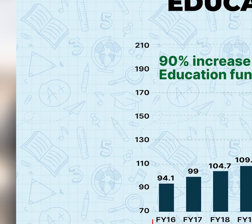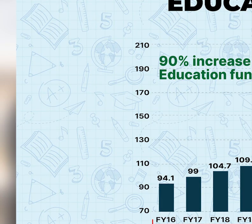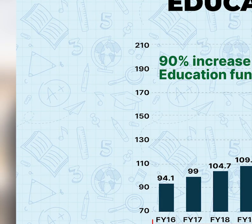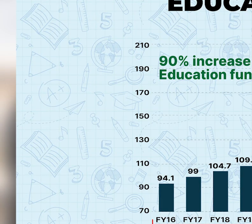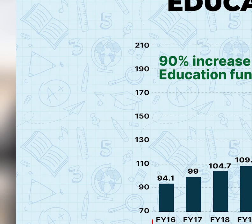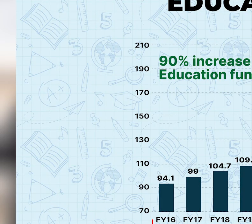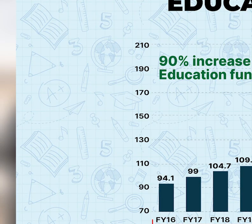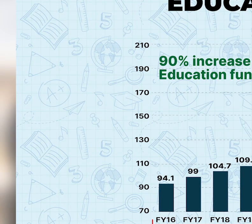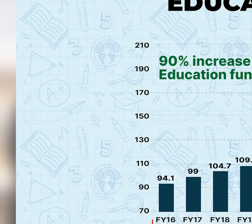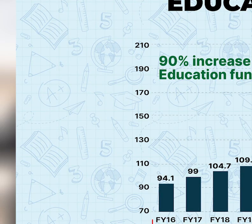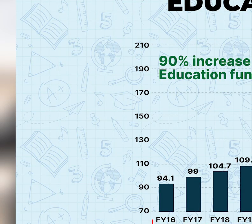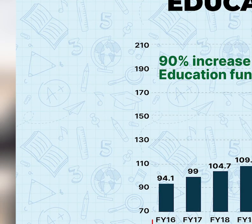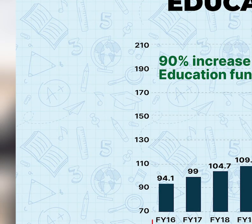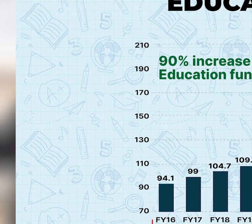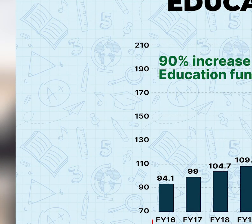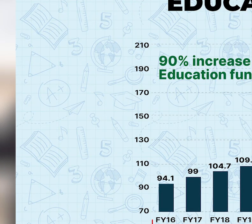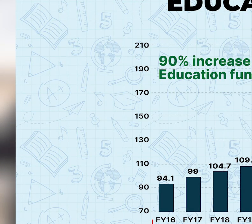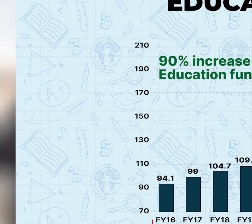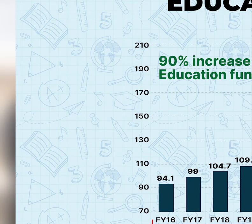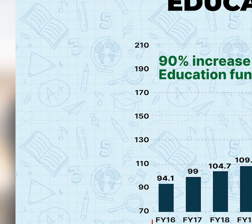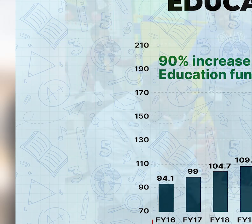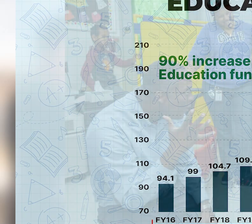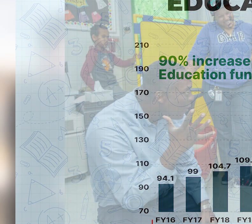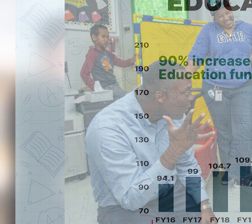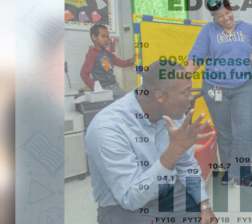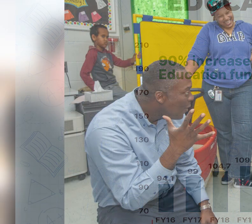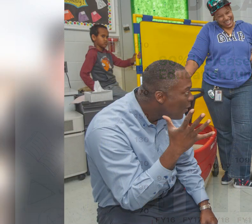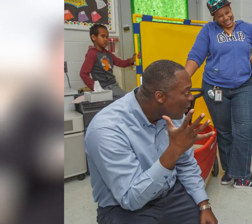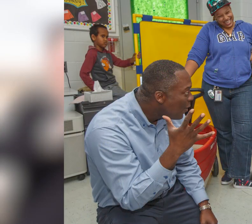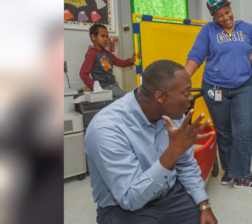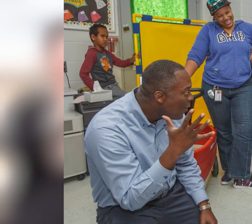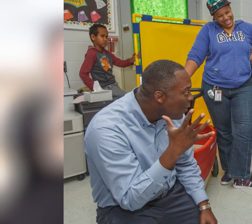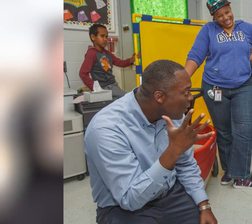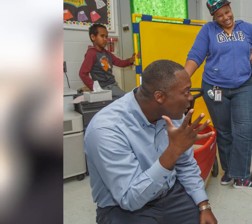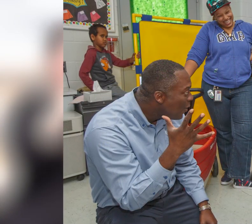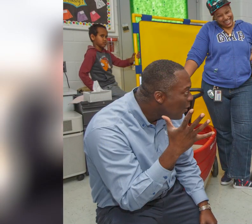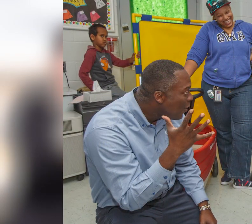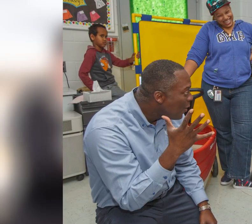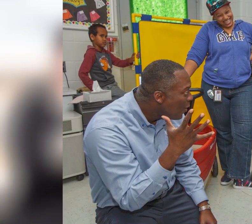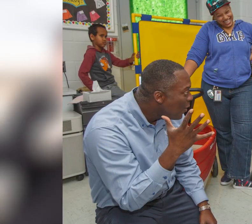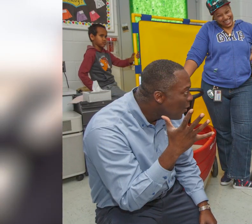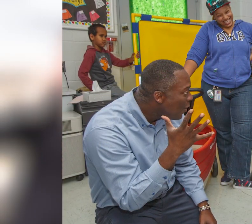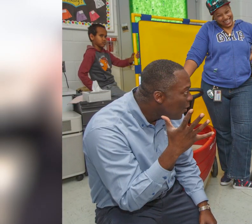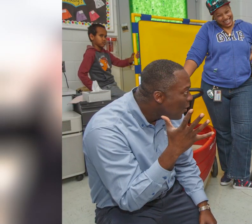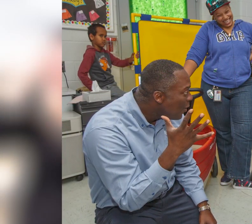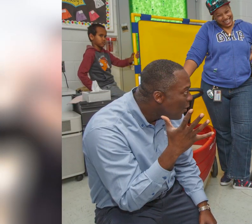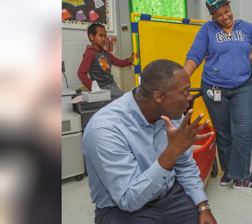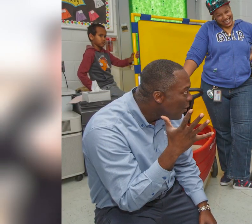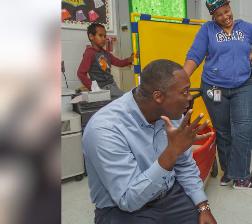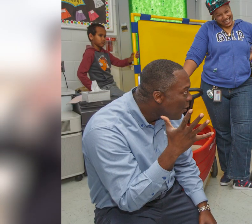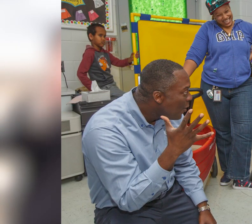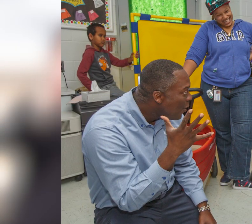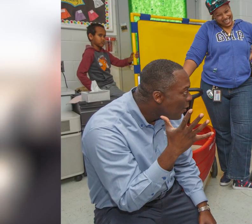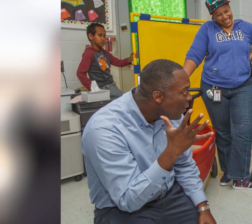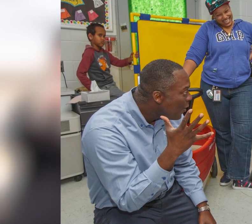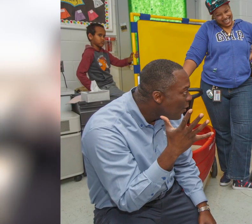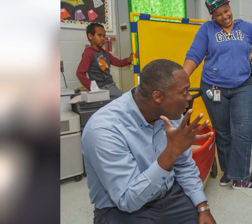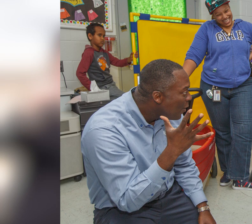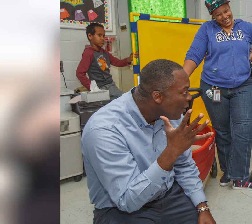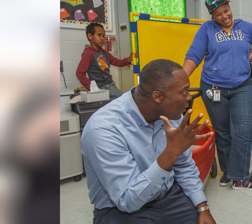Parents who have sat in IEP meetings, advocated to elected officials, and asked their school system to invest more in special